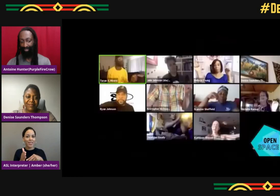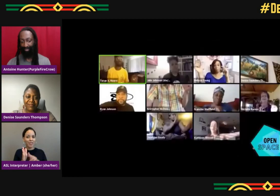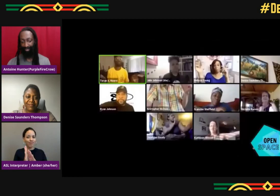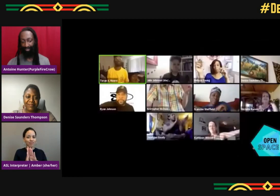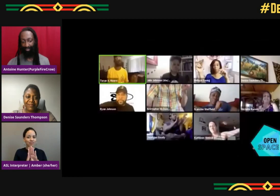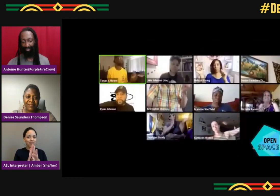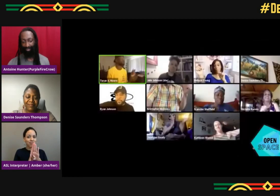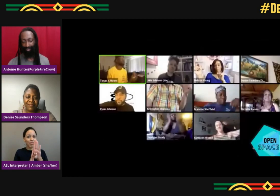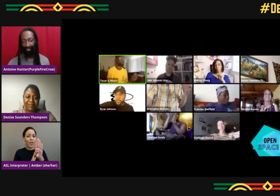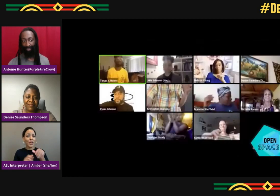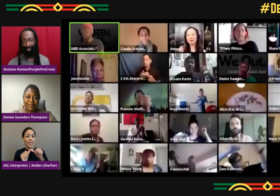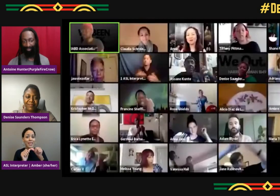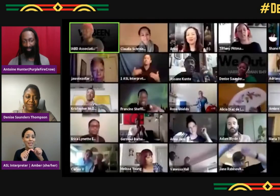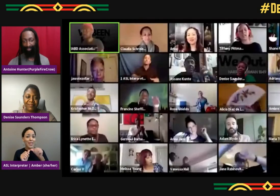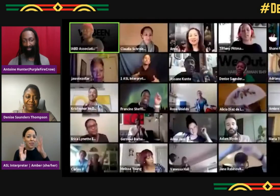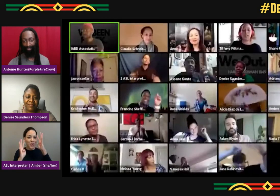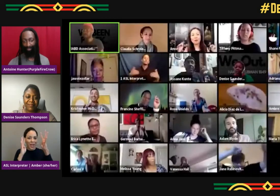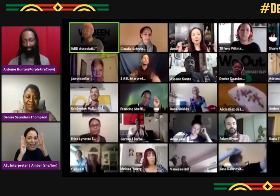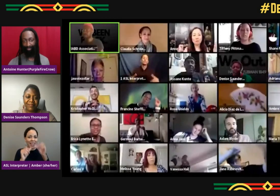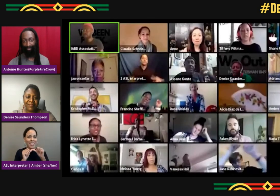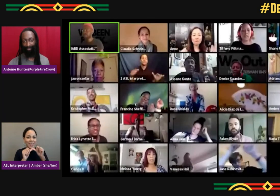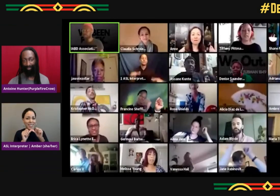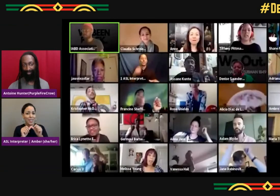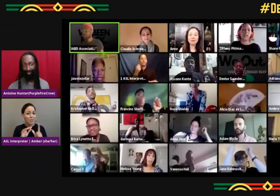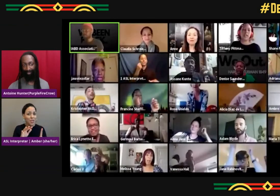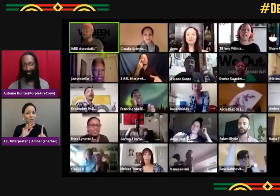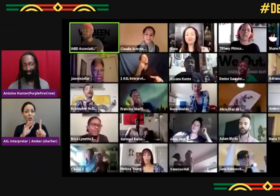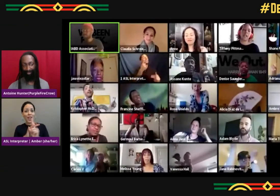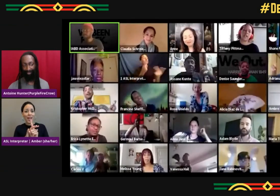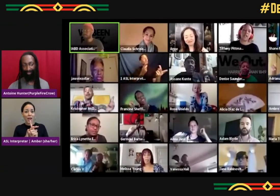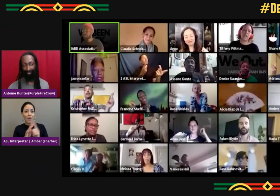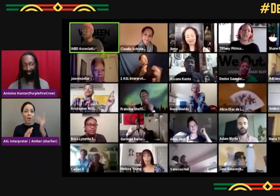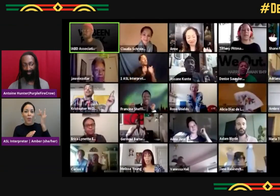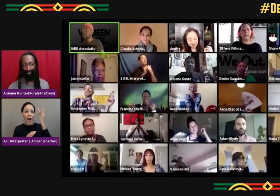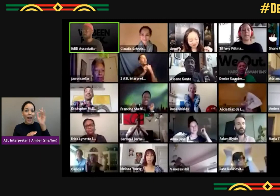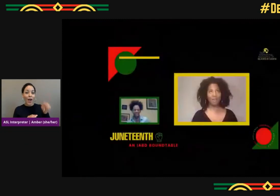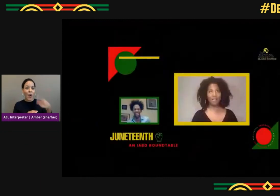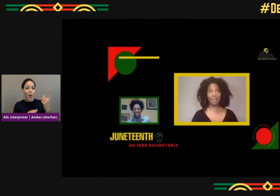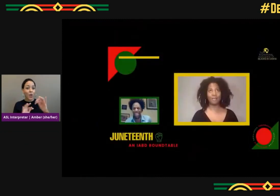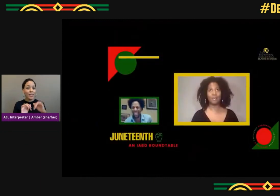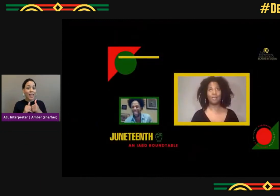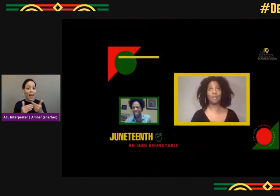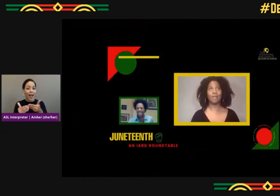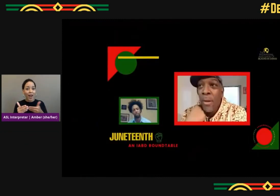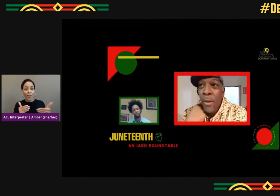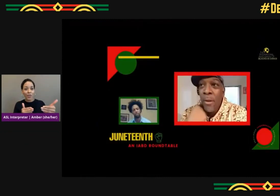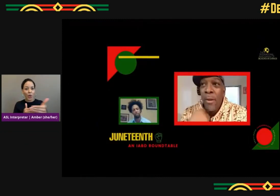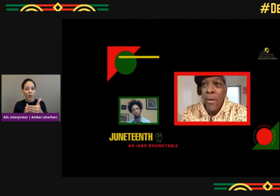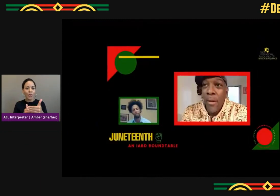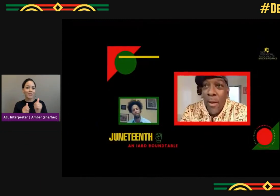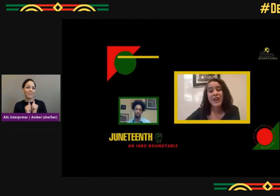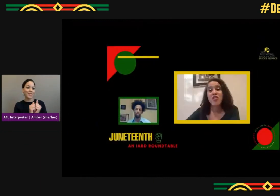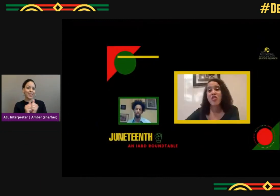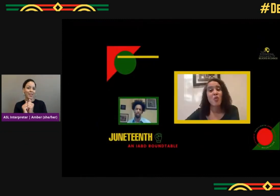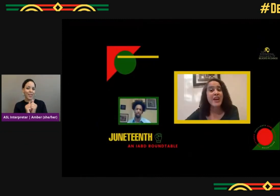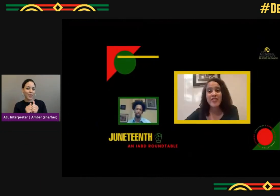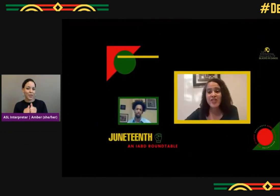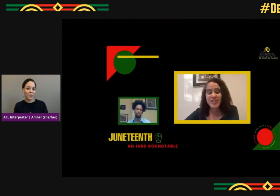creating, keep innovating, keep showing up, because the only way forward is together.